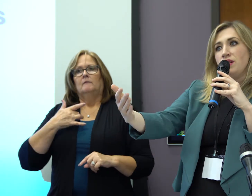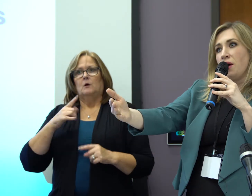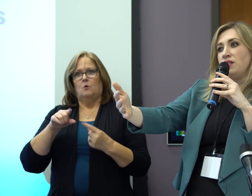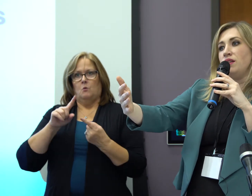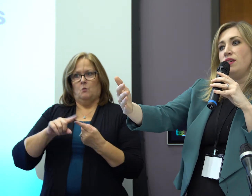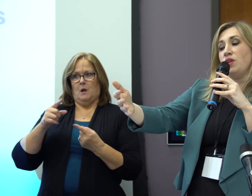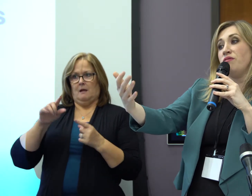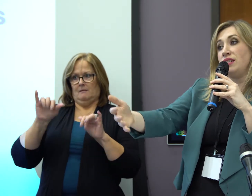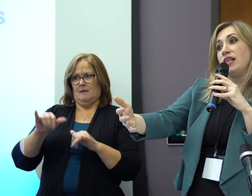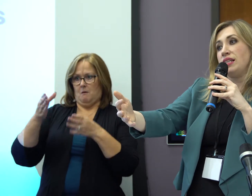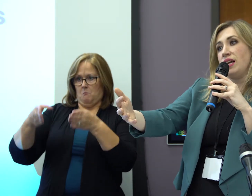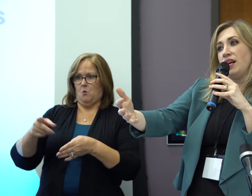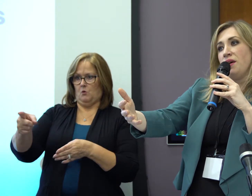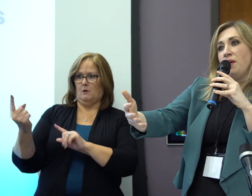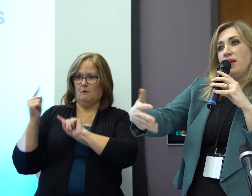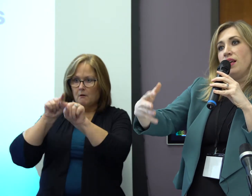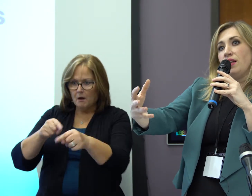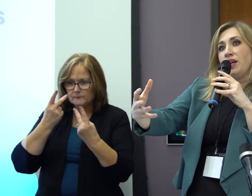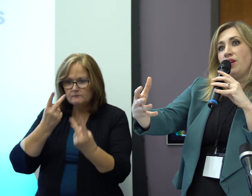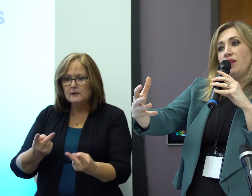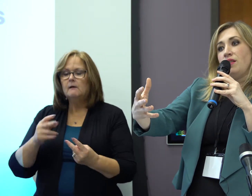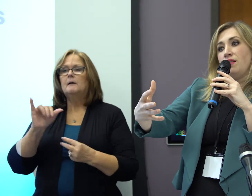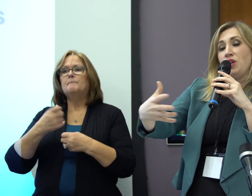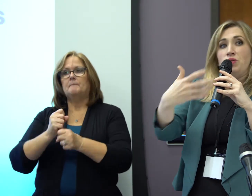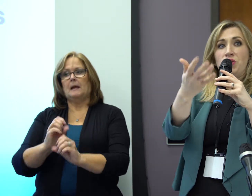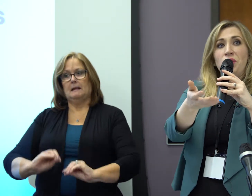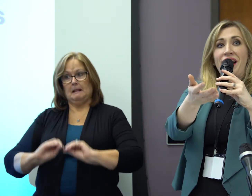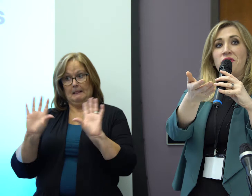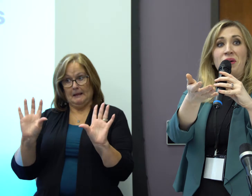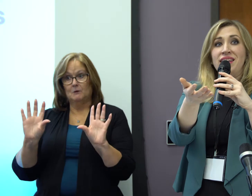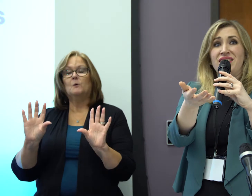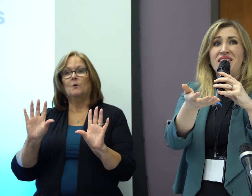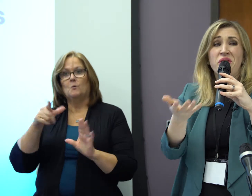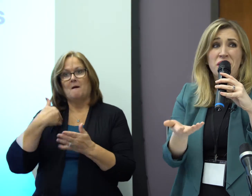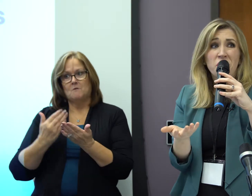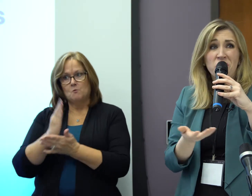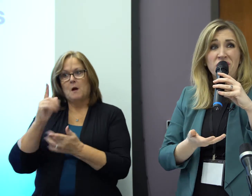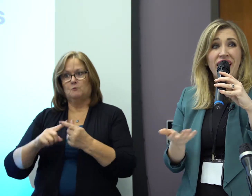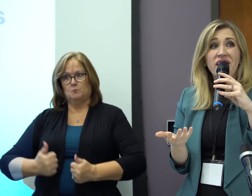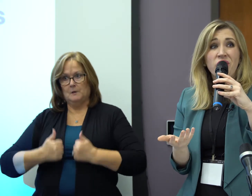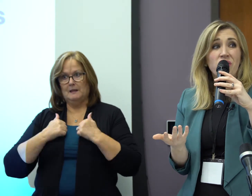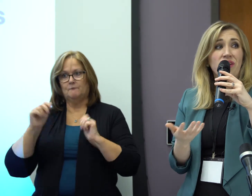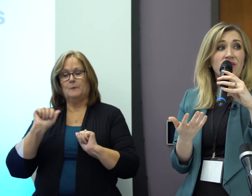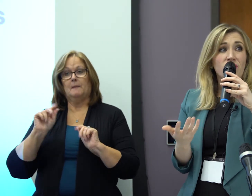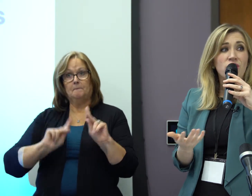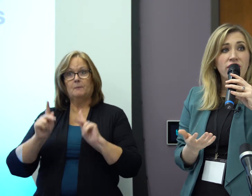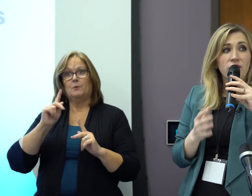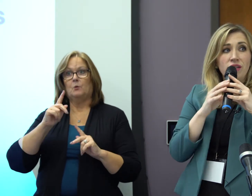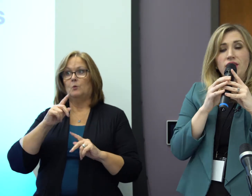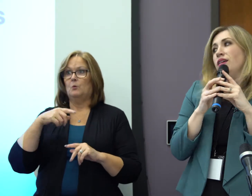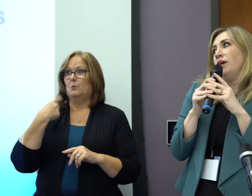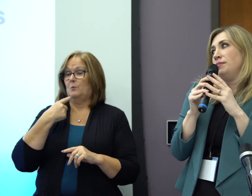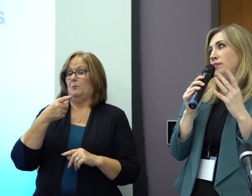that person comes to, visit that setting, making clear that you do have a right to live with people who you like or who, don't